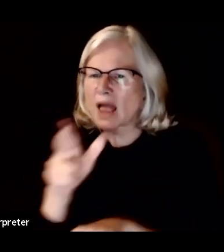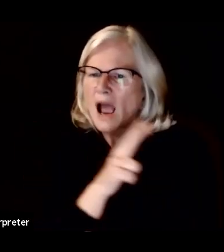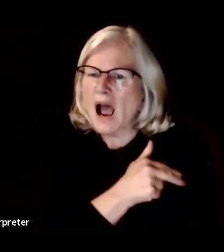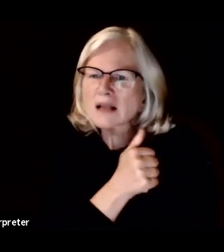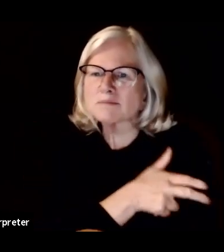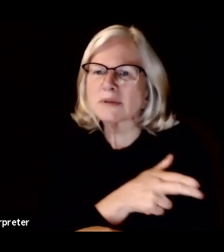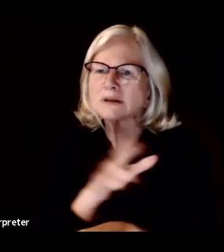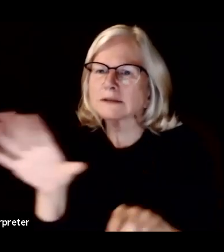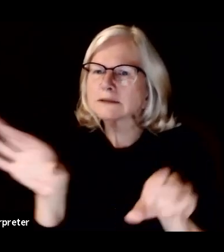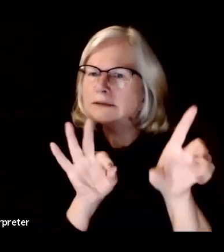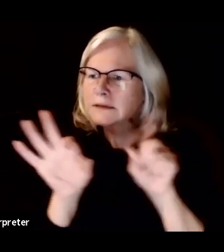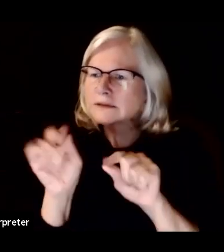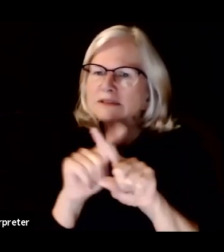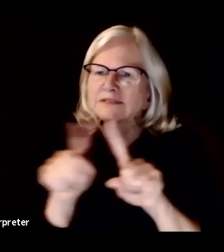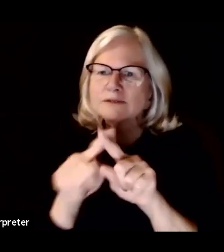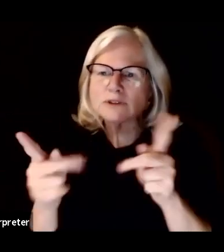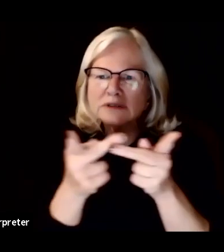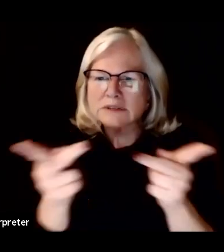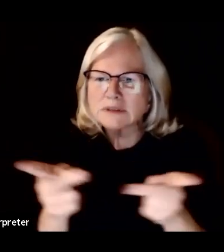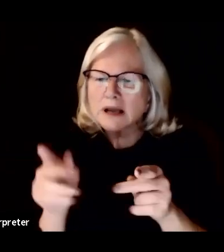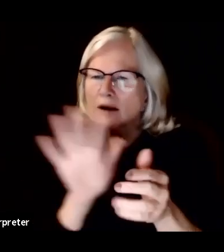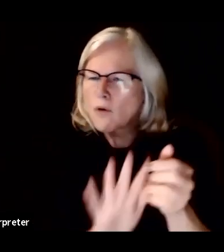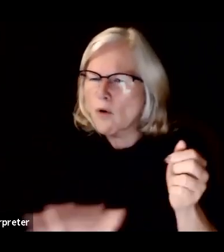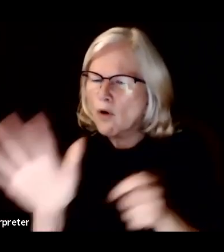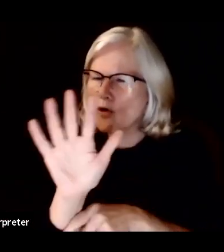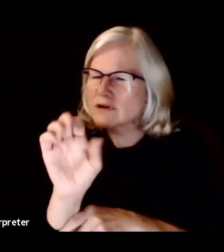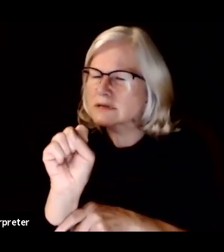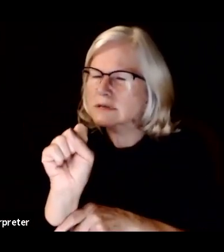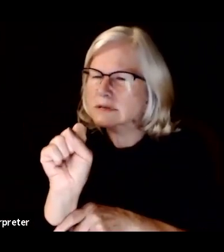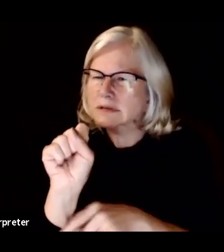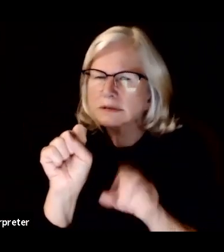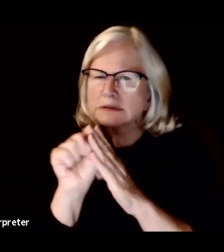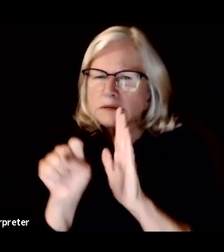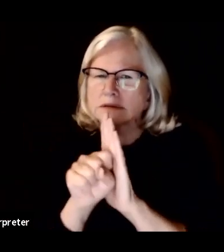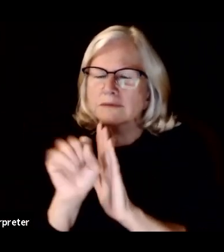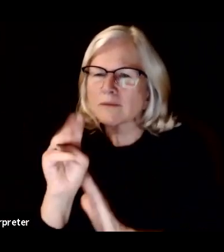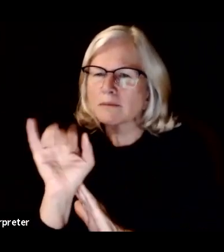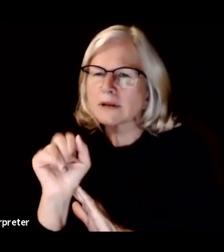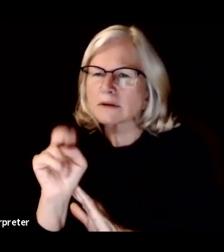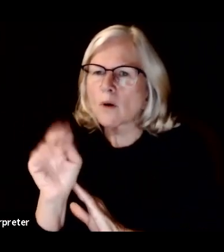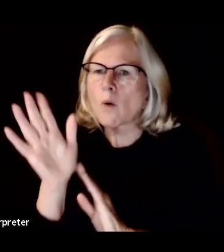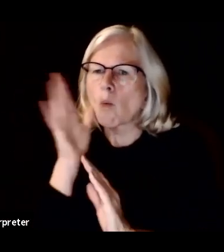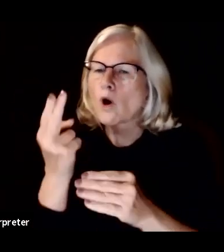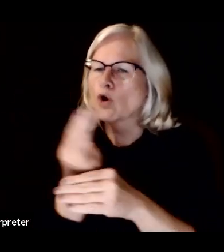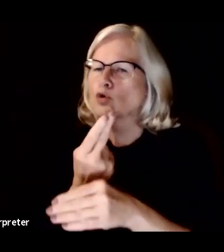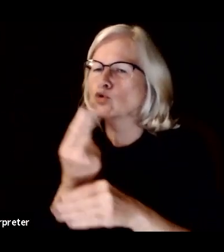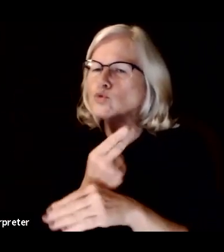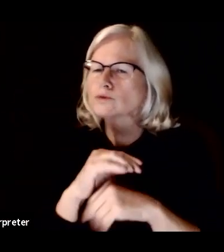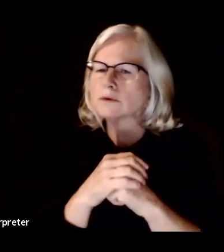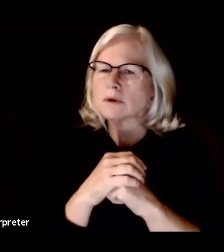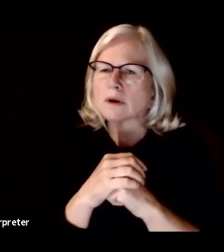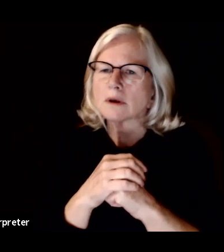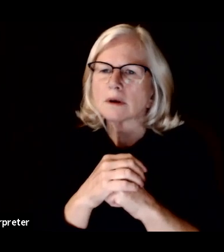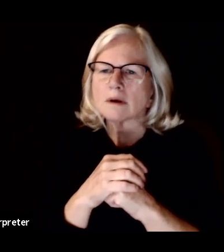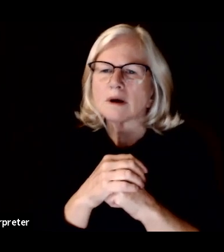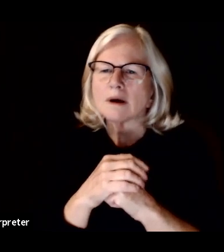Minnesota. The sites were selected using a sampling method that takes into account population